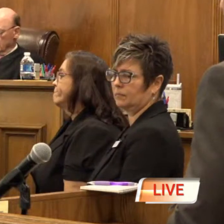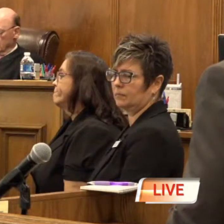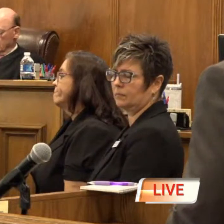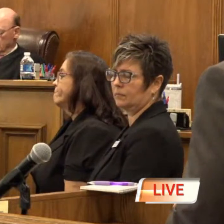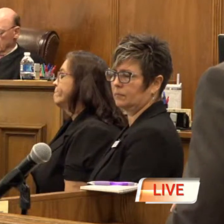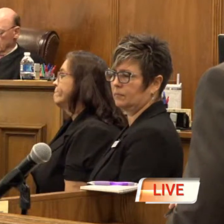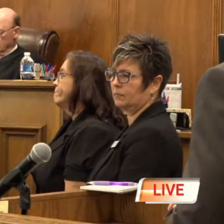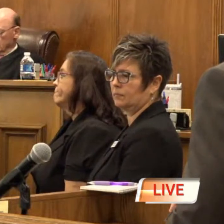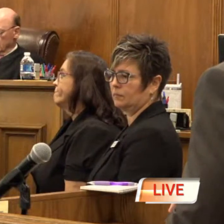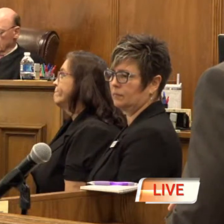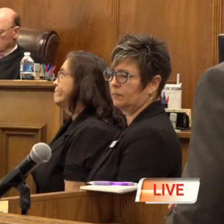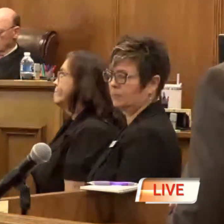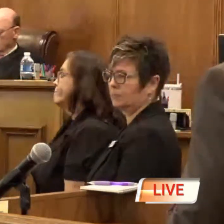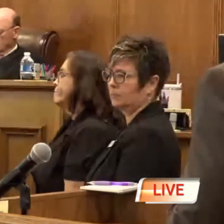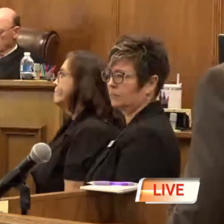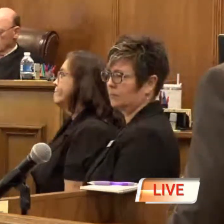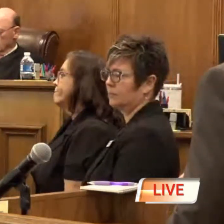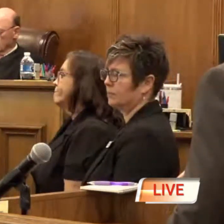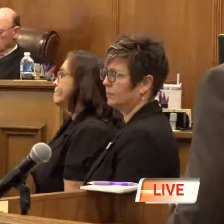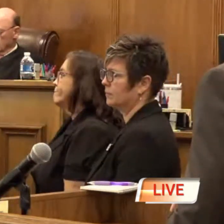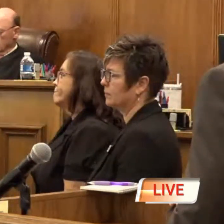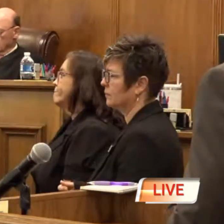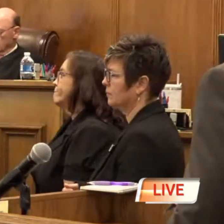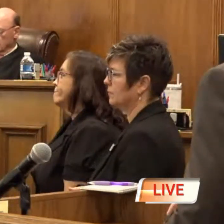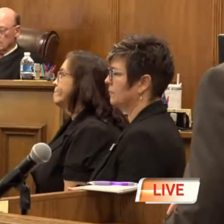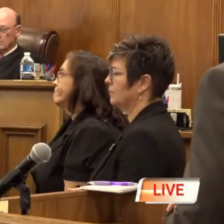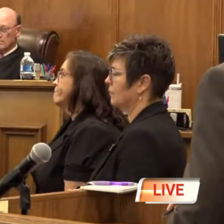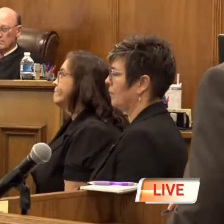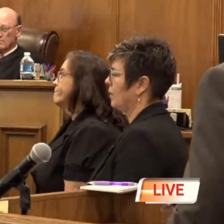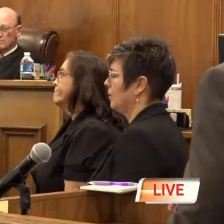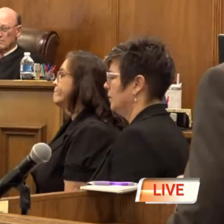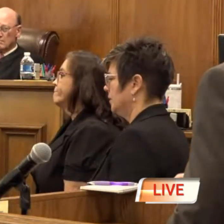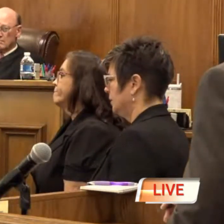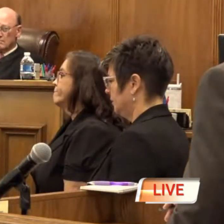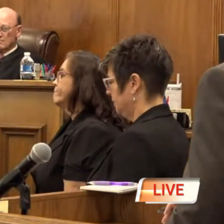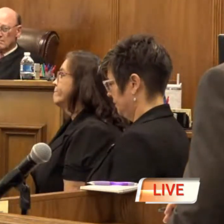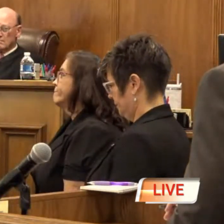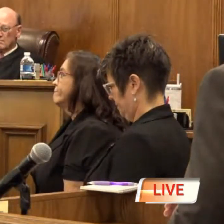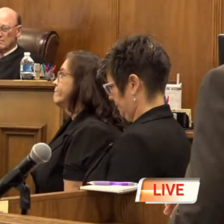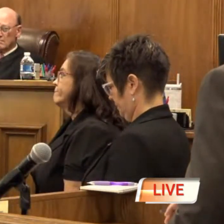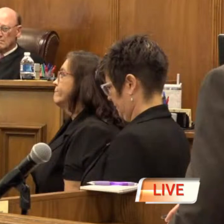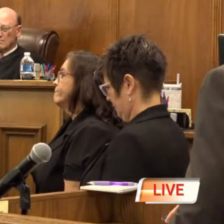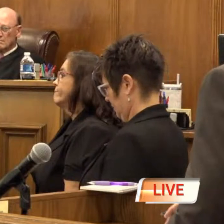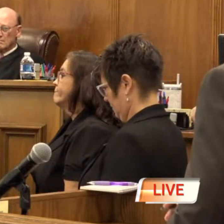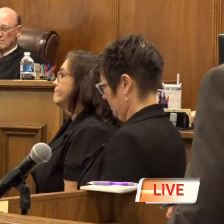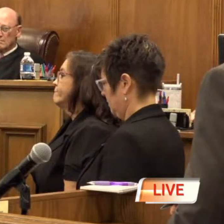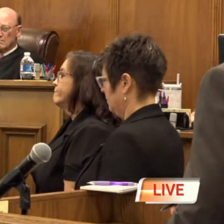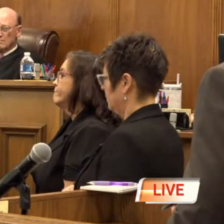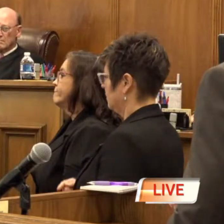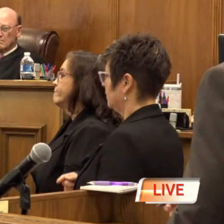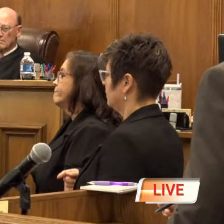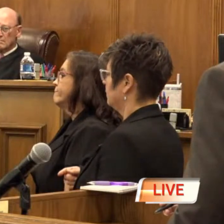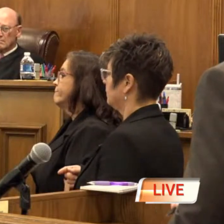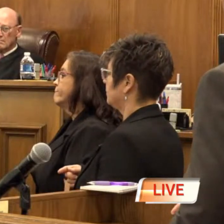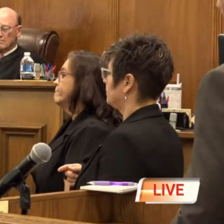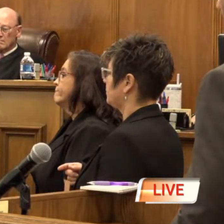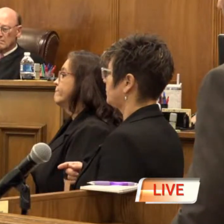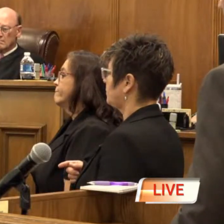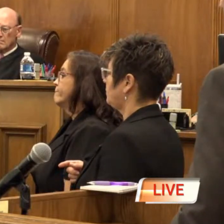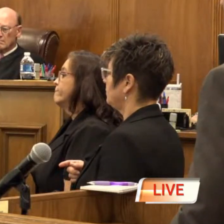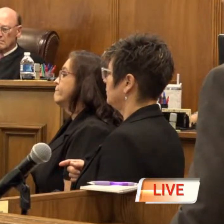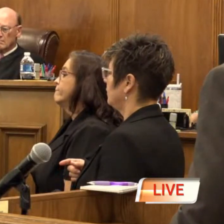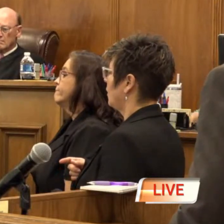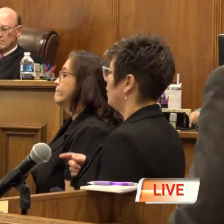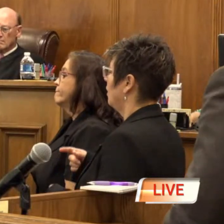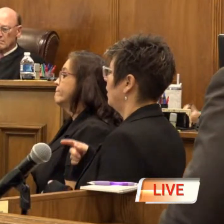So eventually you found out about the 3 women who would testify against Mr. Harris, is that